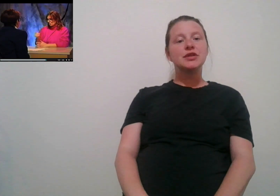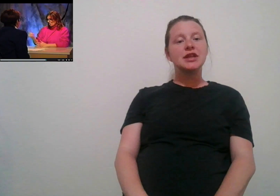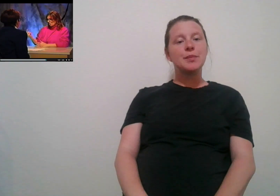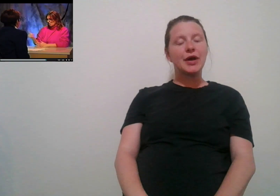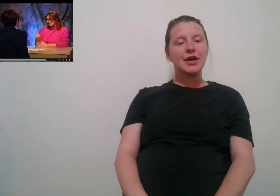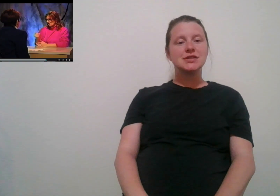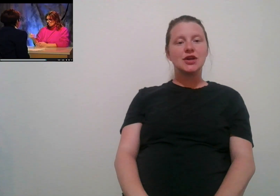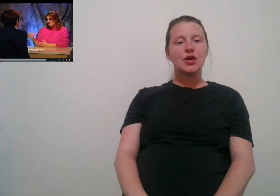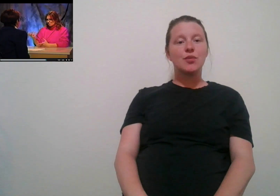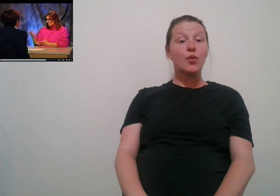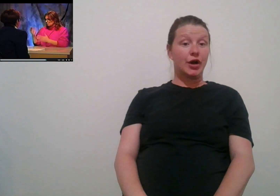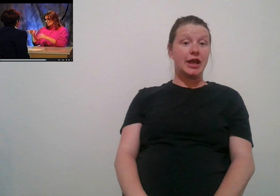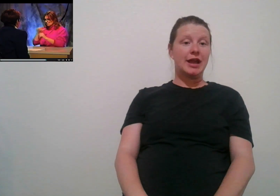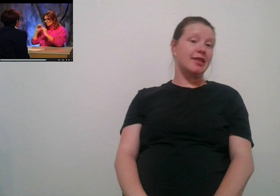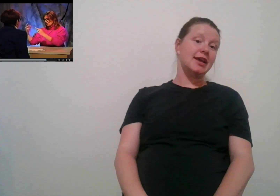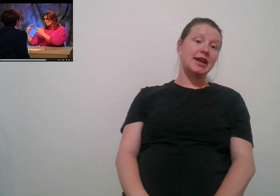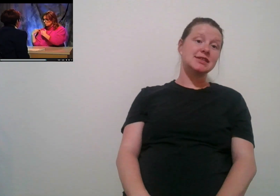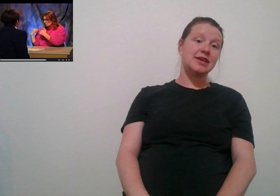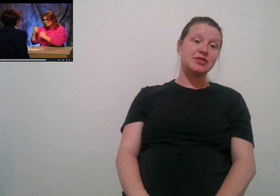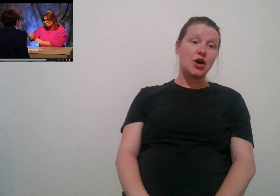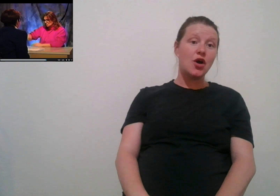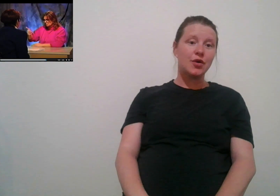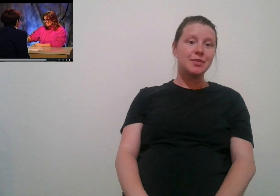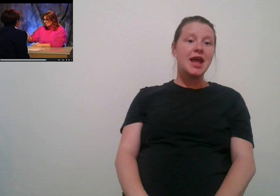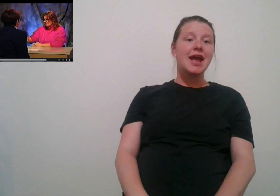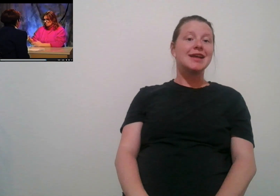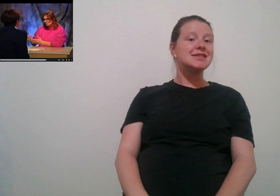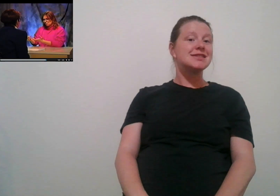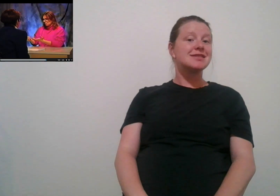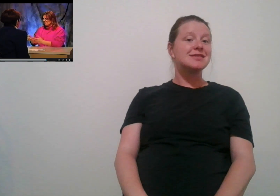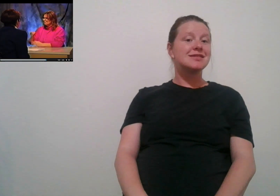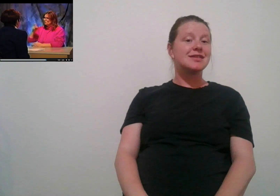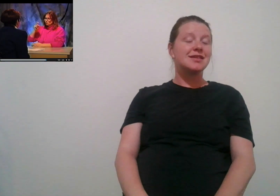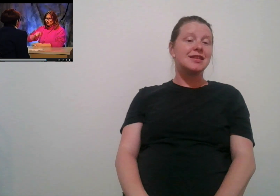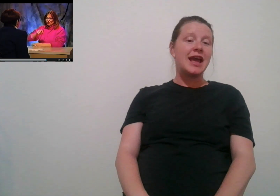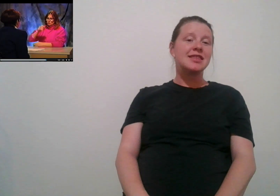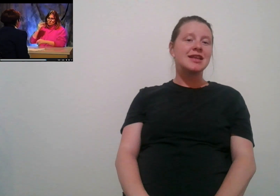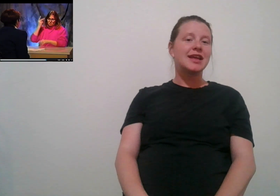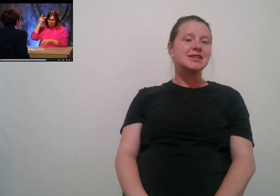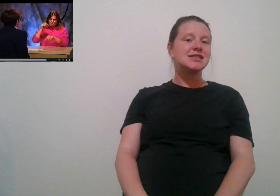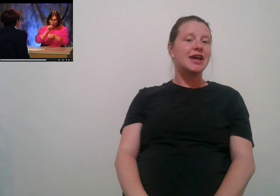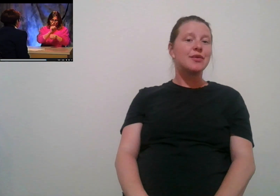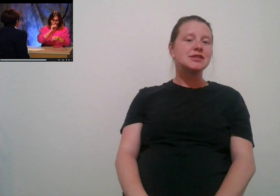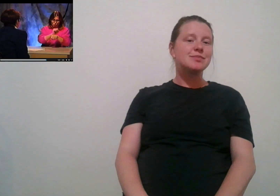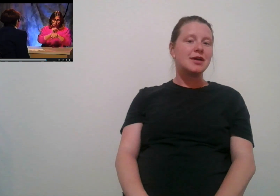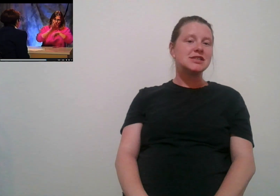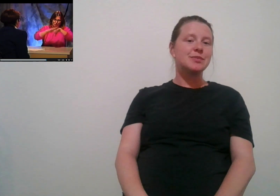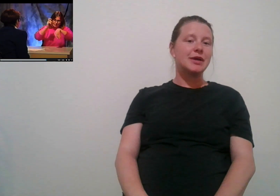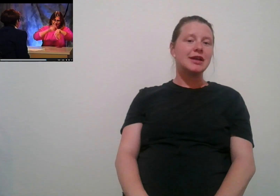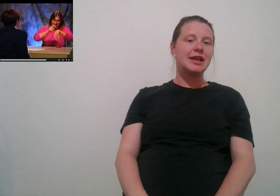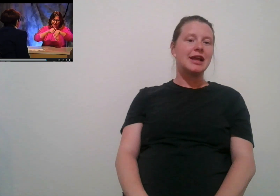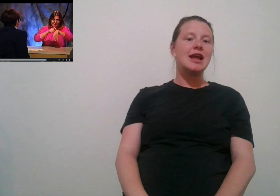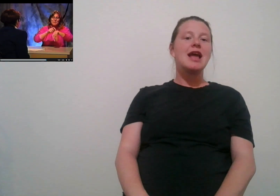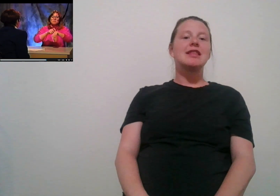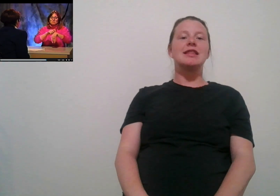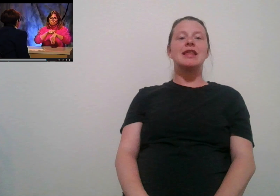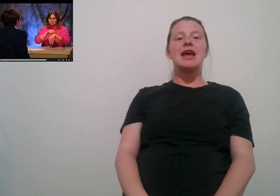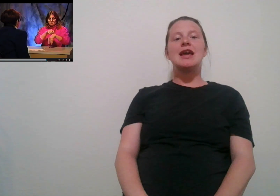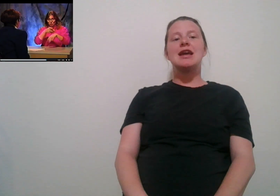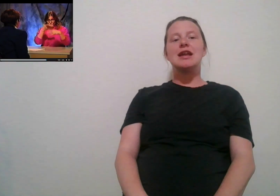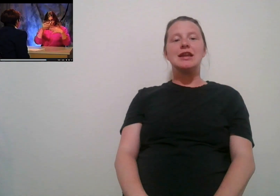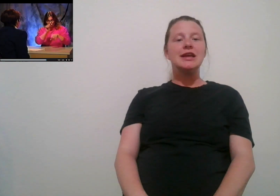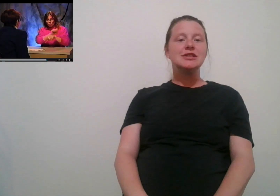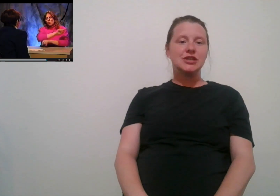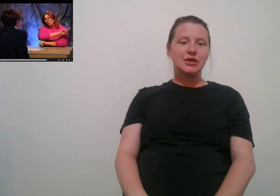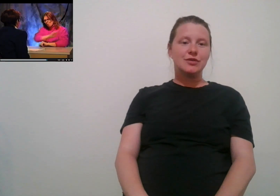if both of the parents are working and the kid is left at home, they think that it's their responsibility, that